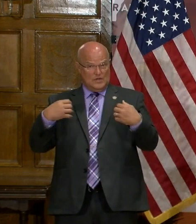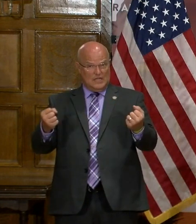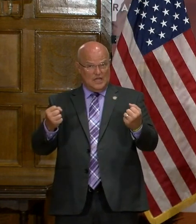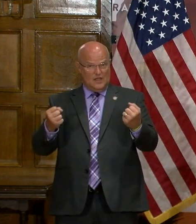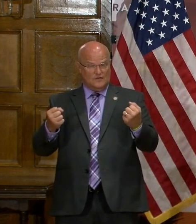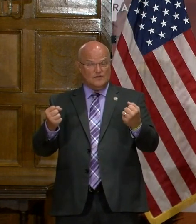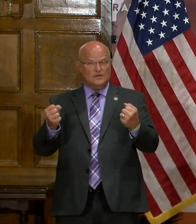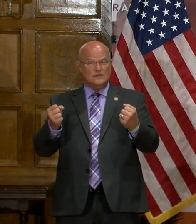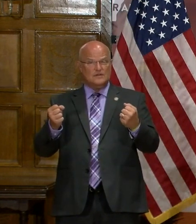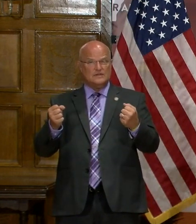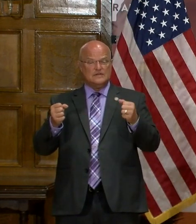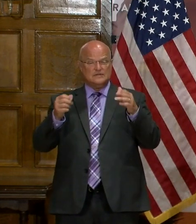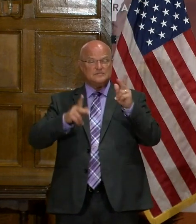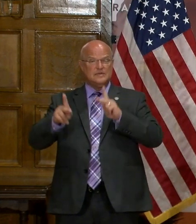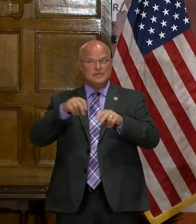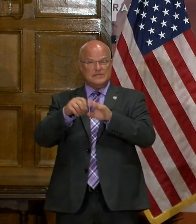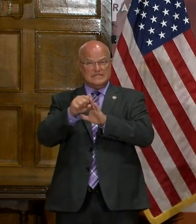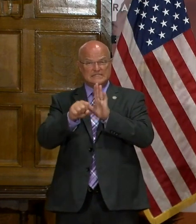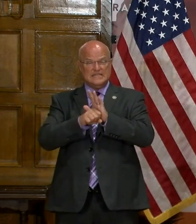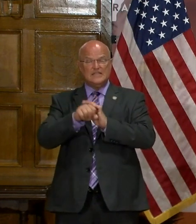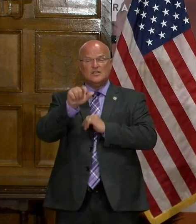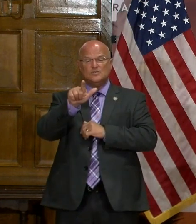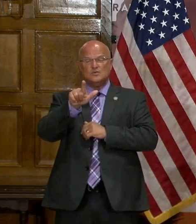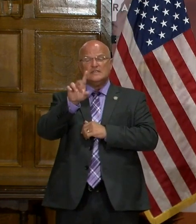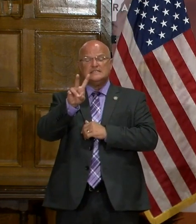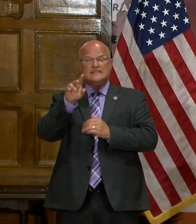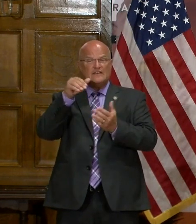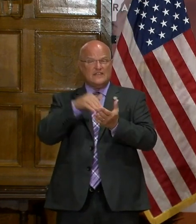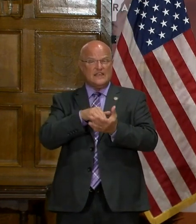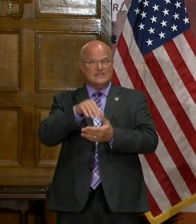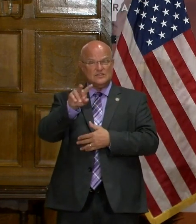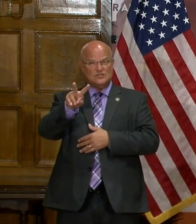Recovered patients or individuals in our state are